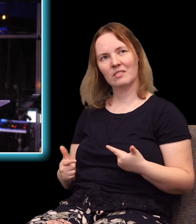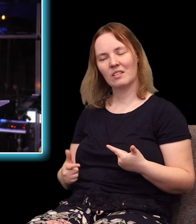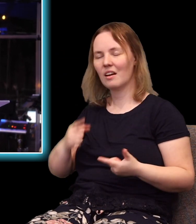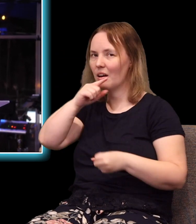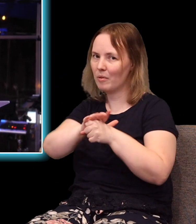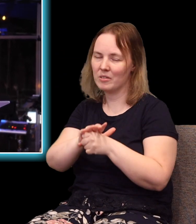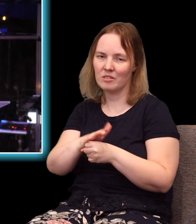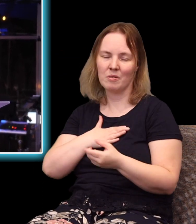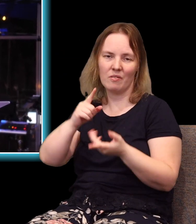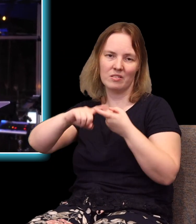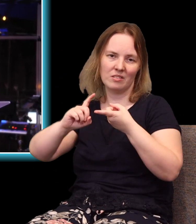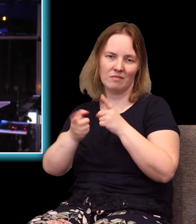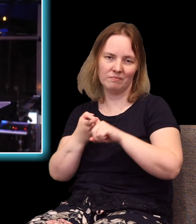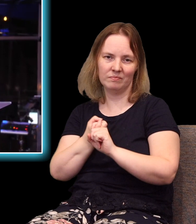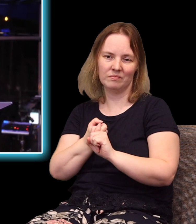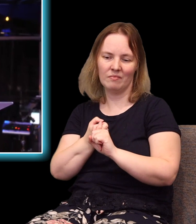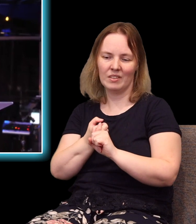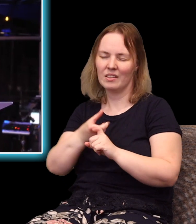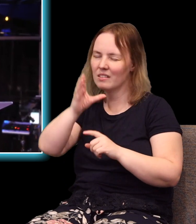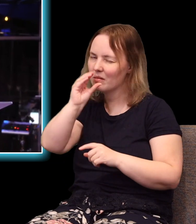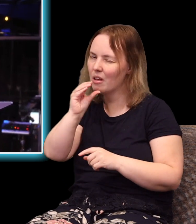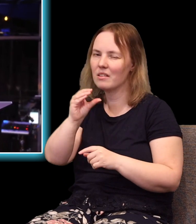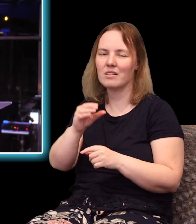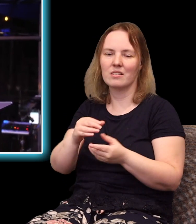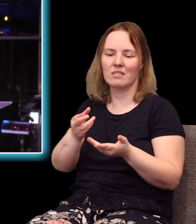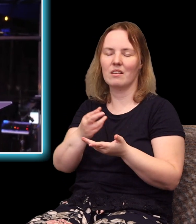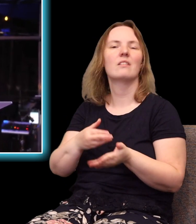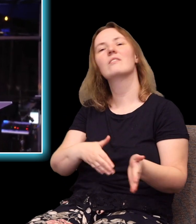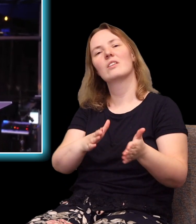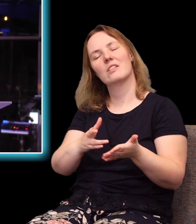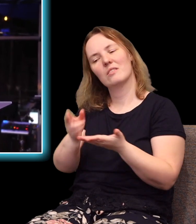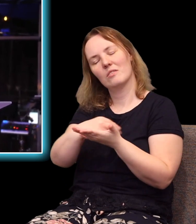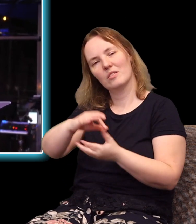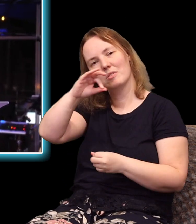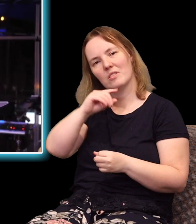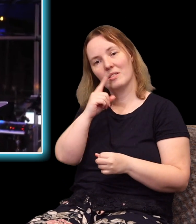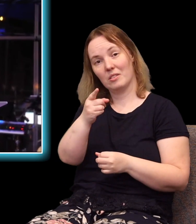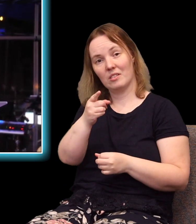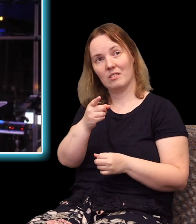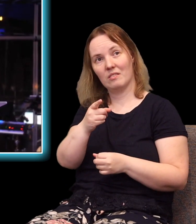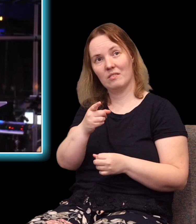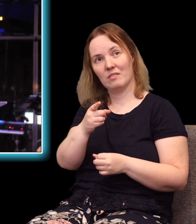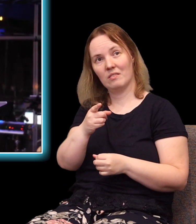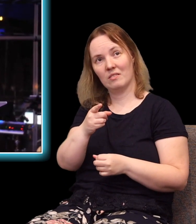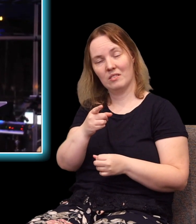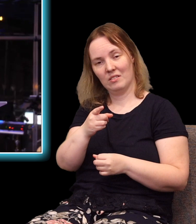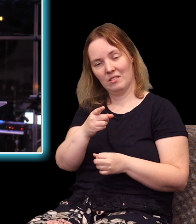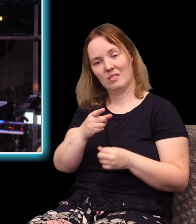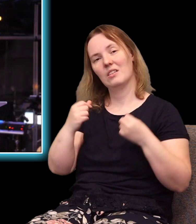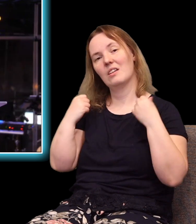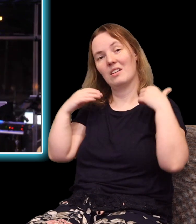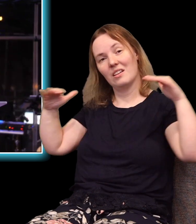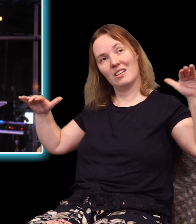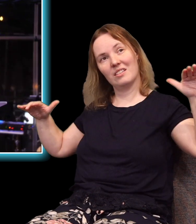It's that tangible. I promise you, my friends, in the smallest of ways, when the Holy Spirit speaks to you and you obey, an angel gets